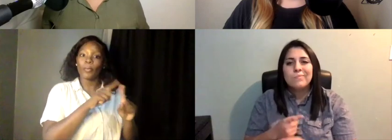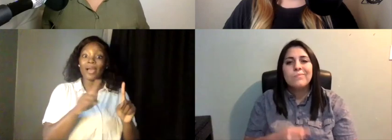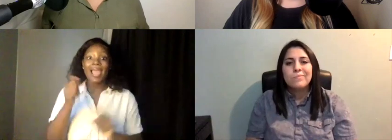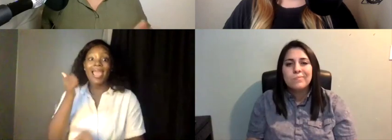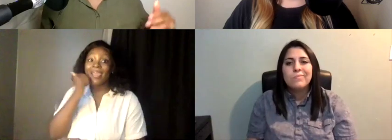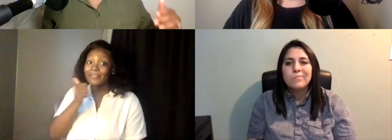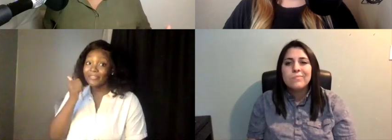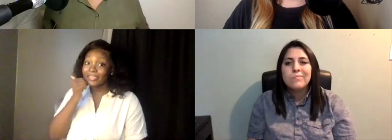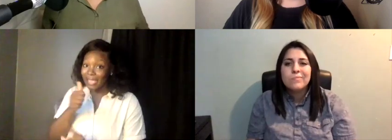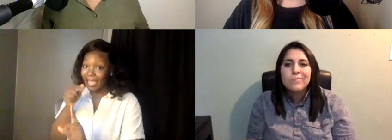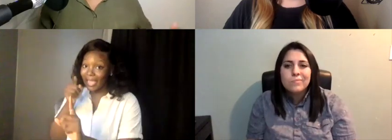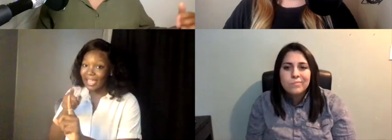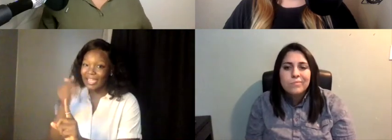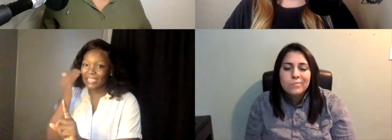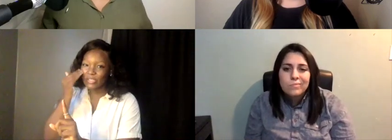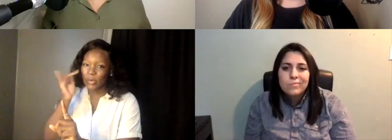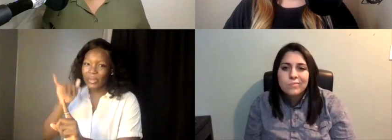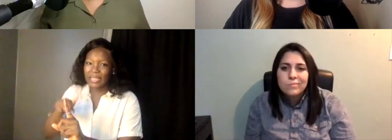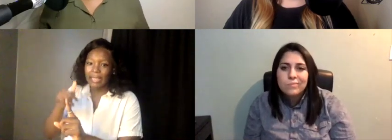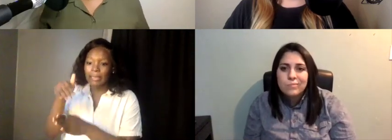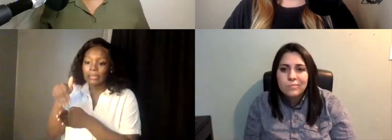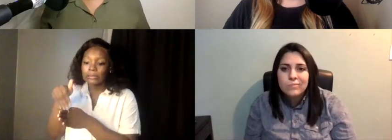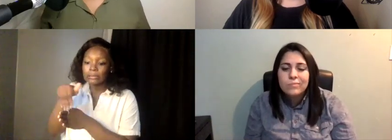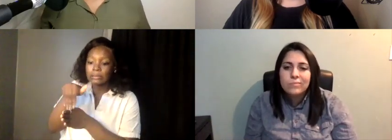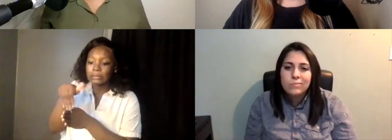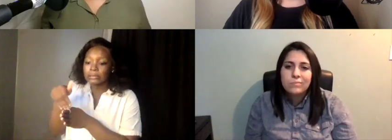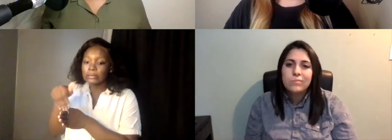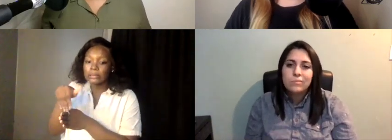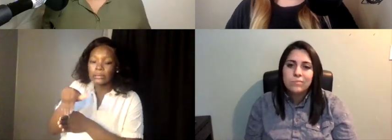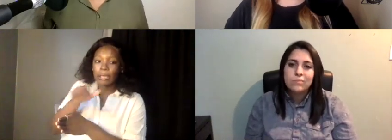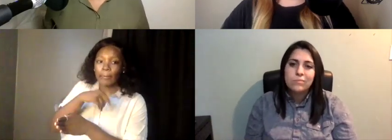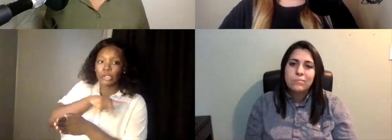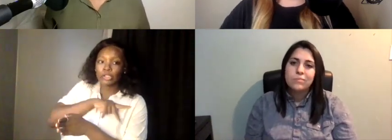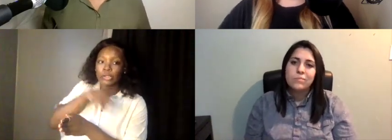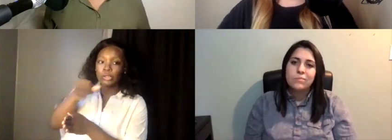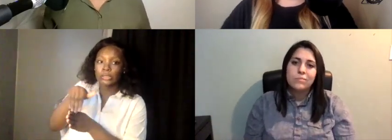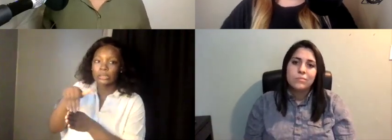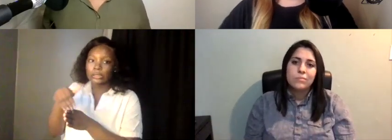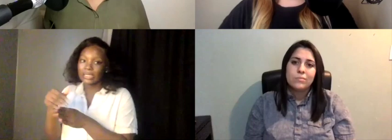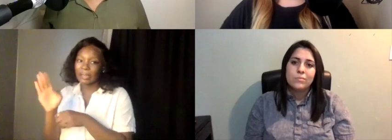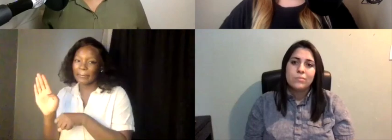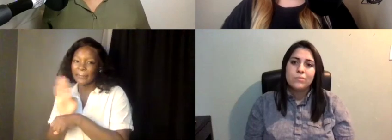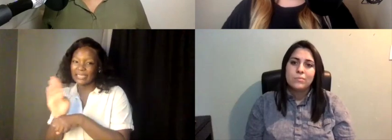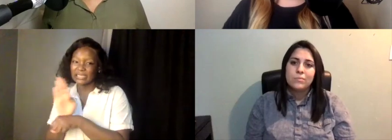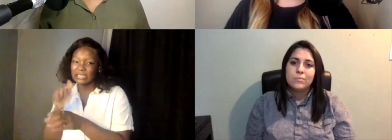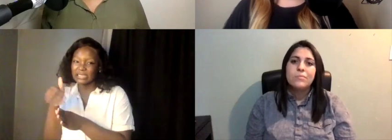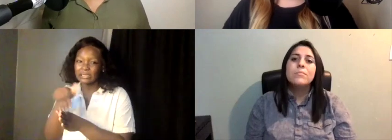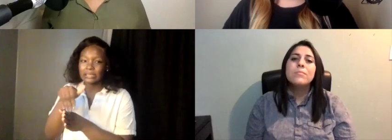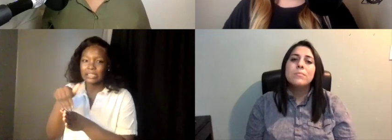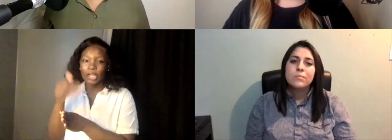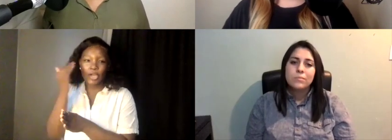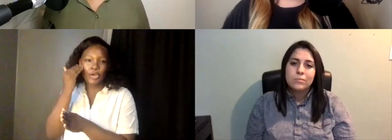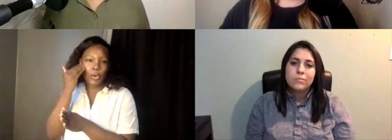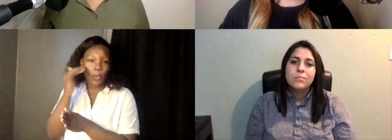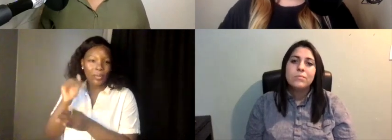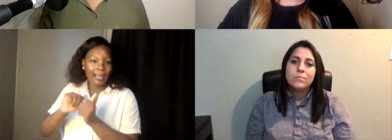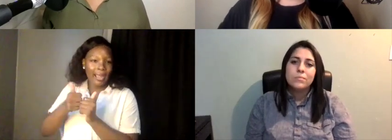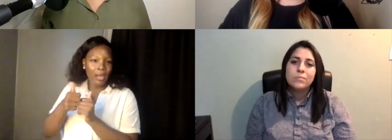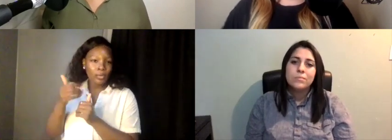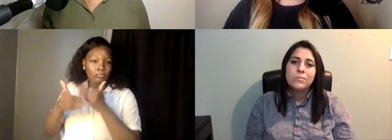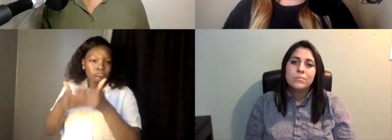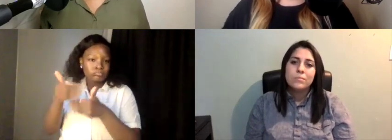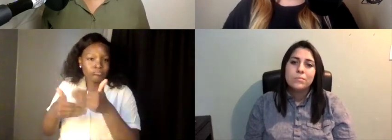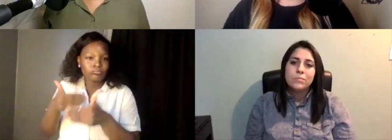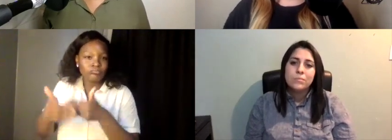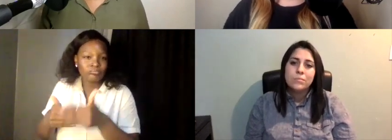knowing that boundary between personal and business, right? And being like, hey, well, if you're available after, we were going to go get some food.